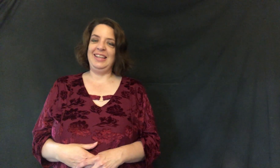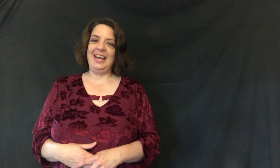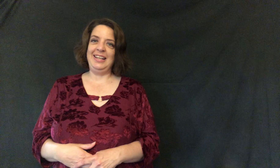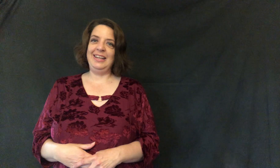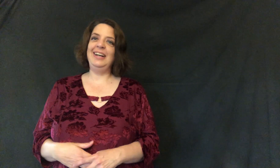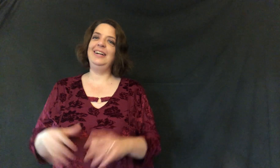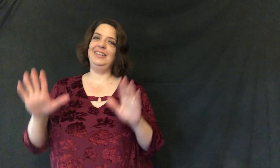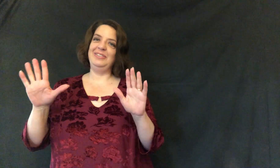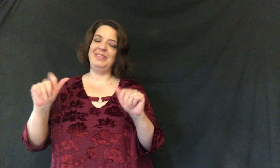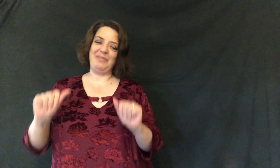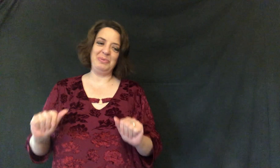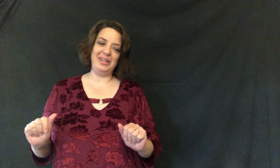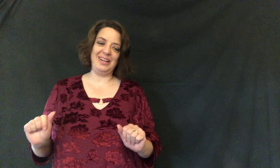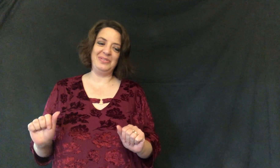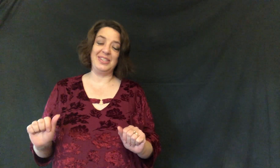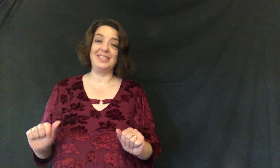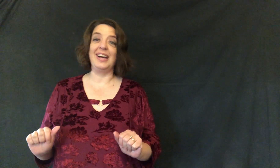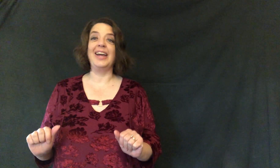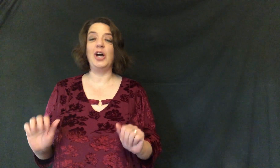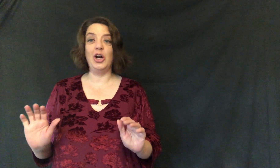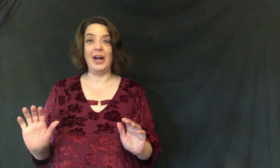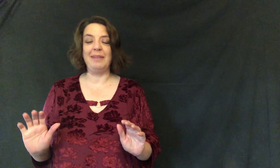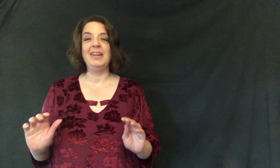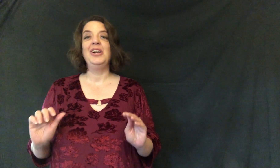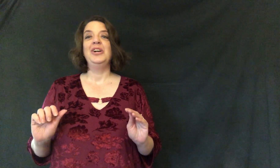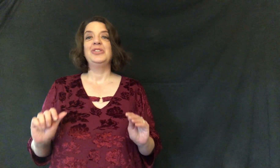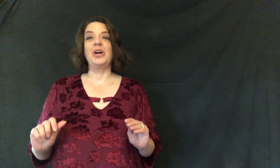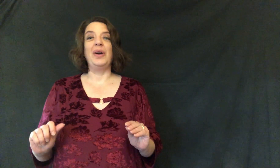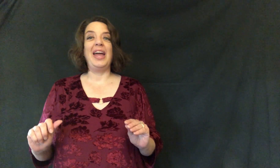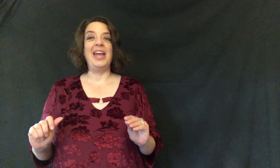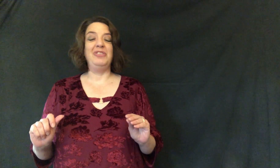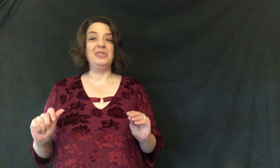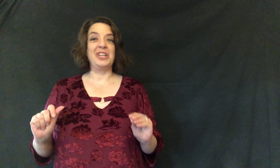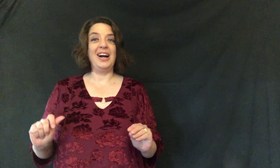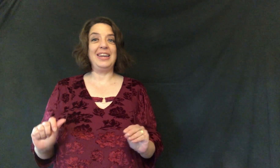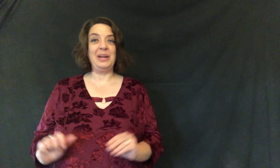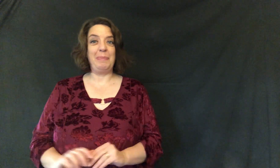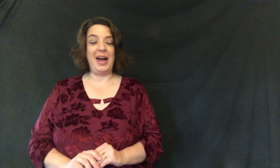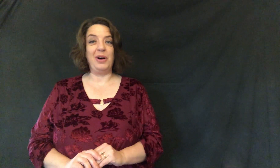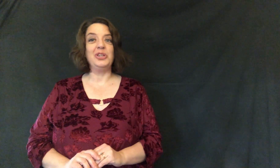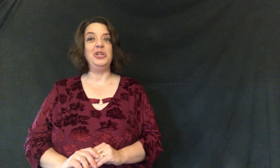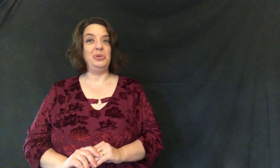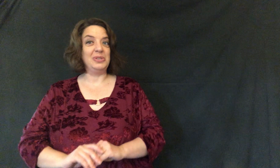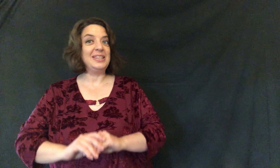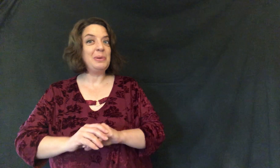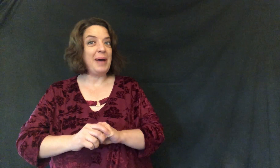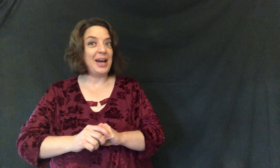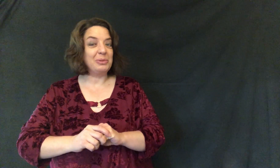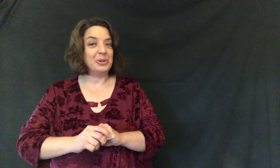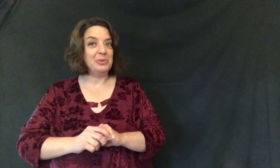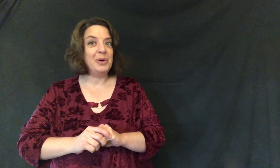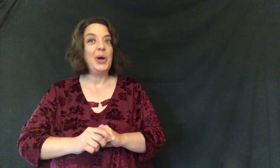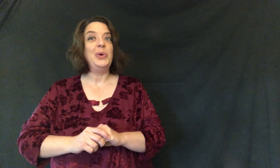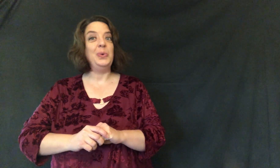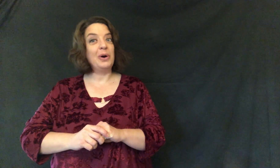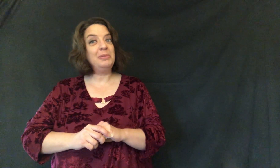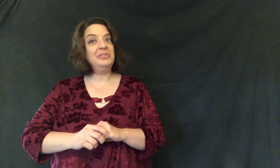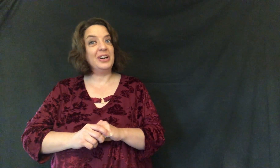then, everyone loves this sign. All right. So if you're talking about using the bathroom, normal